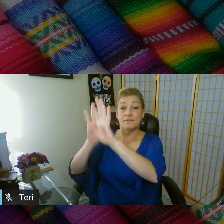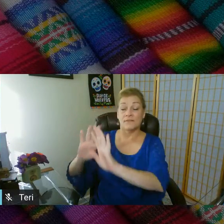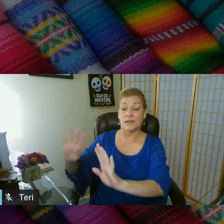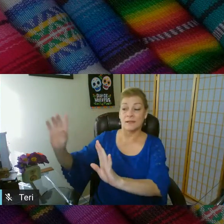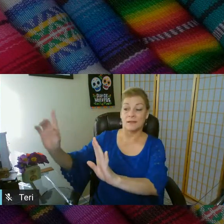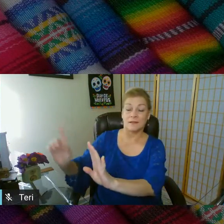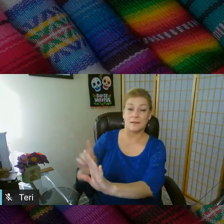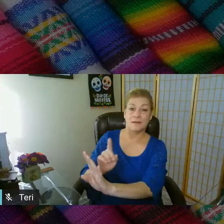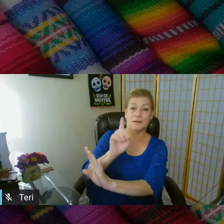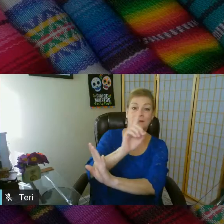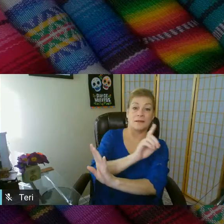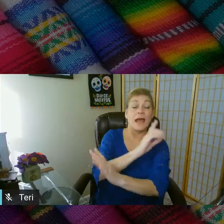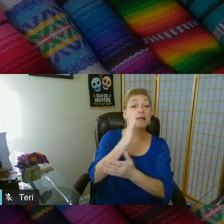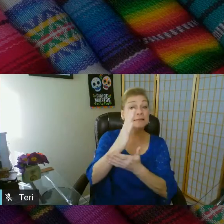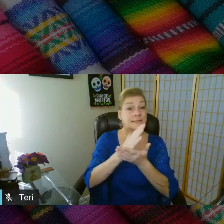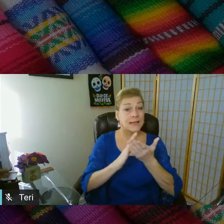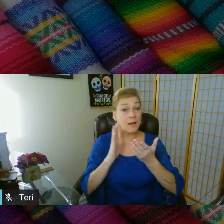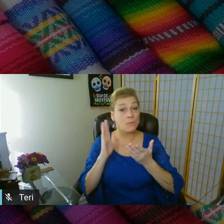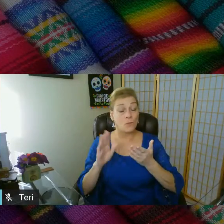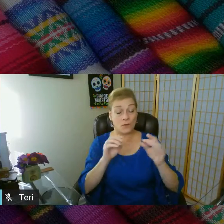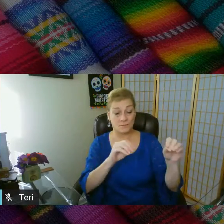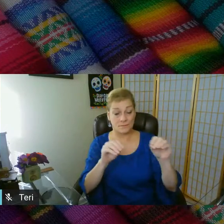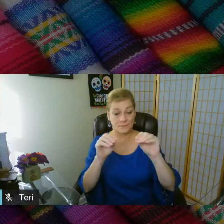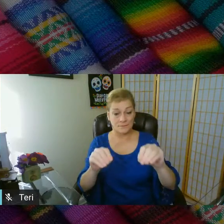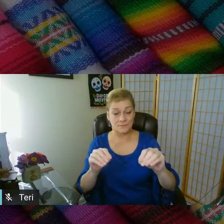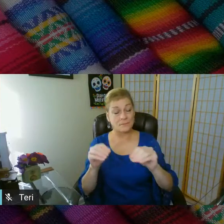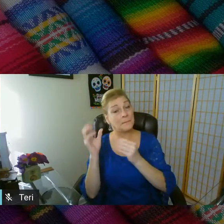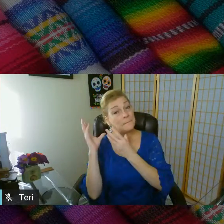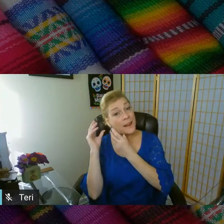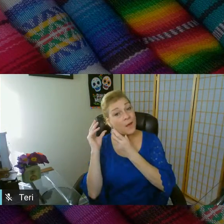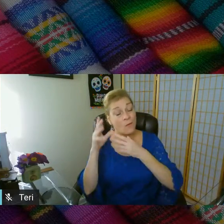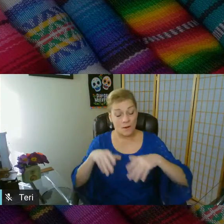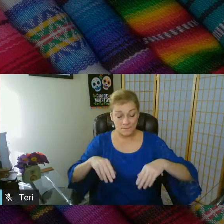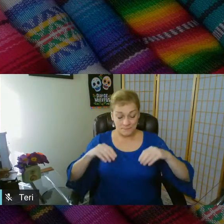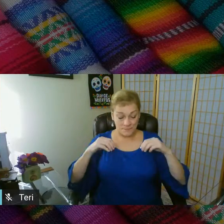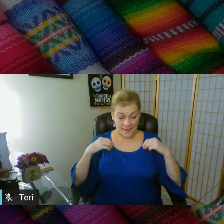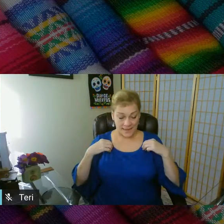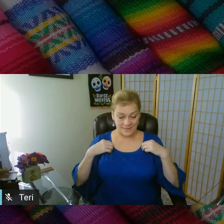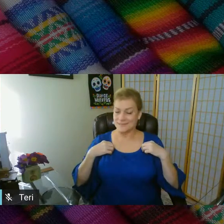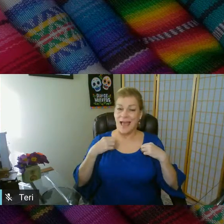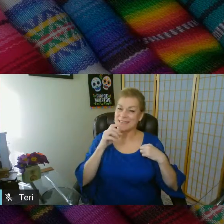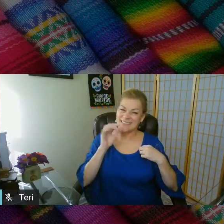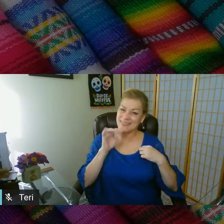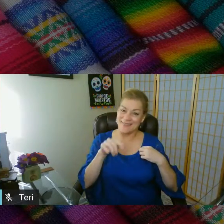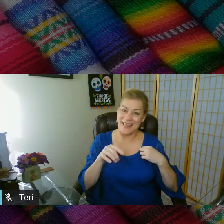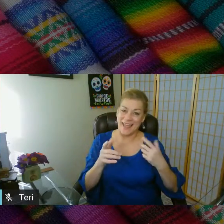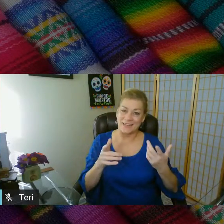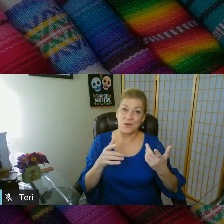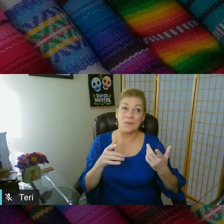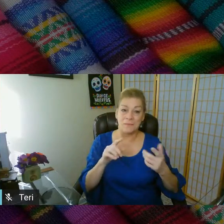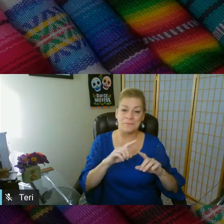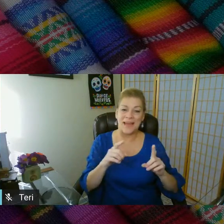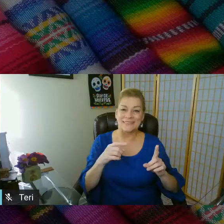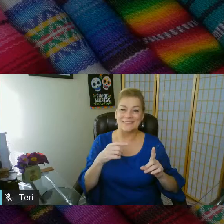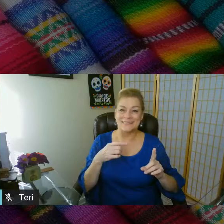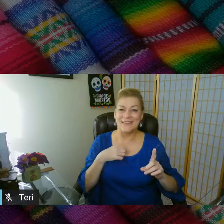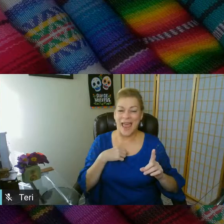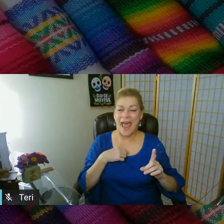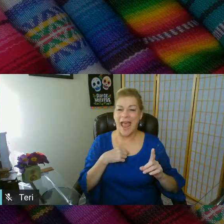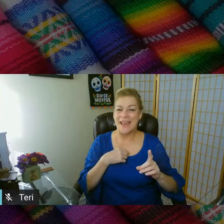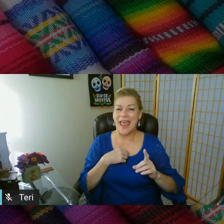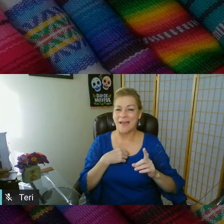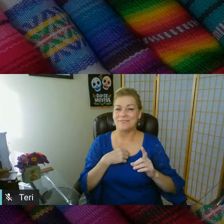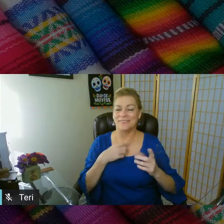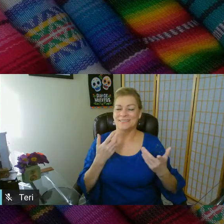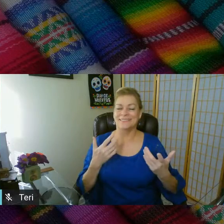put pillows or blankets so that they can rest after the long journey. So I didn't do the pillows and blankets, but I do have a teddy bear down here. So I would like to share